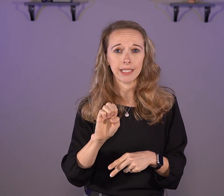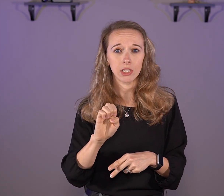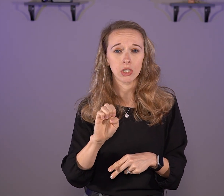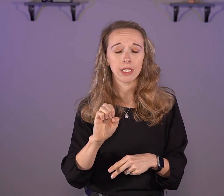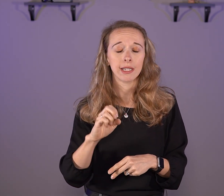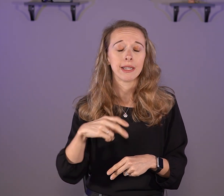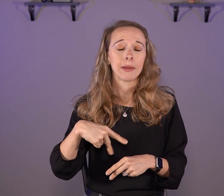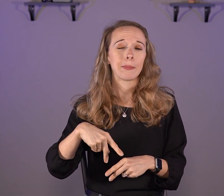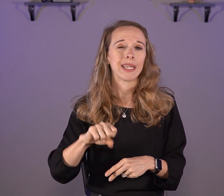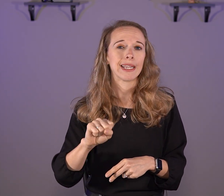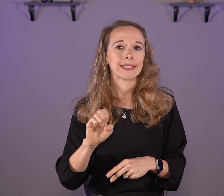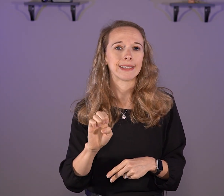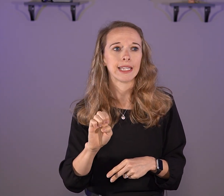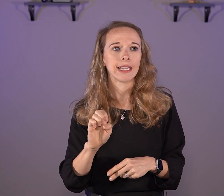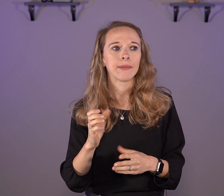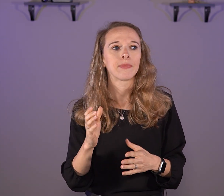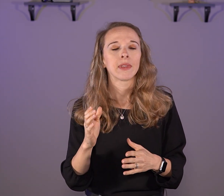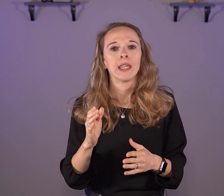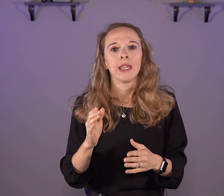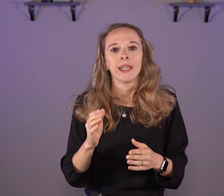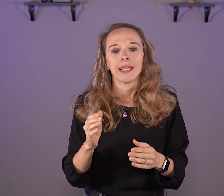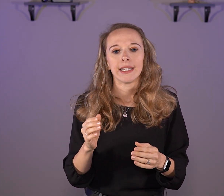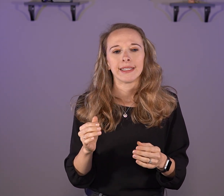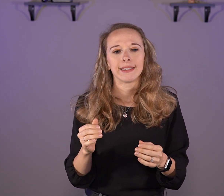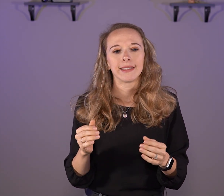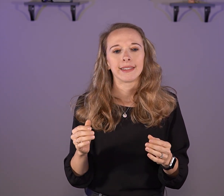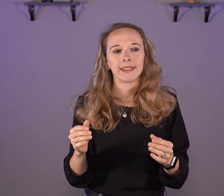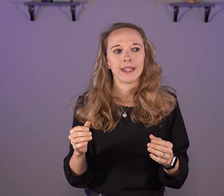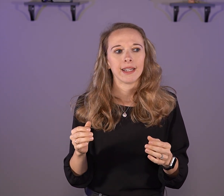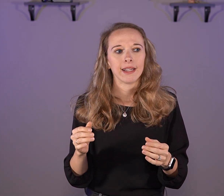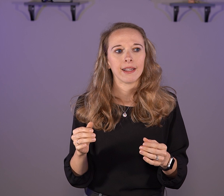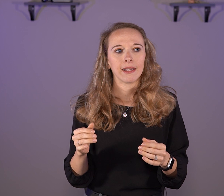English. PSE is